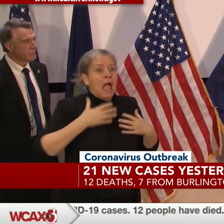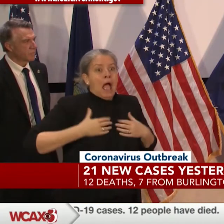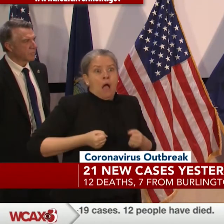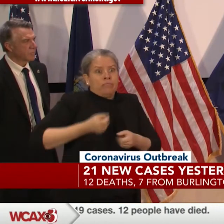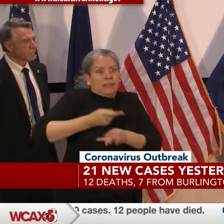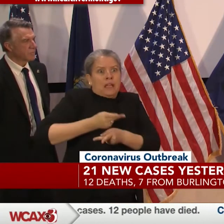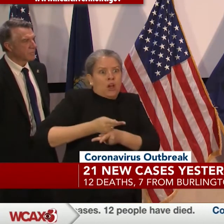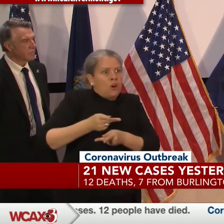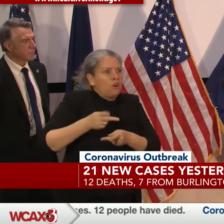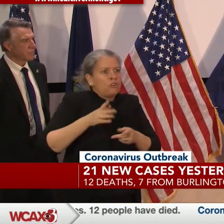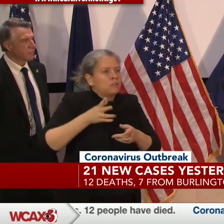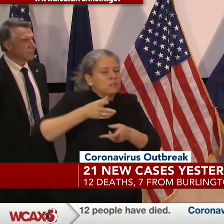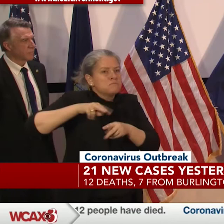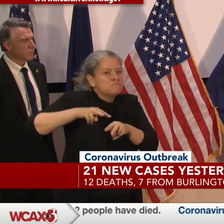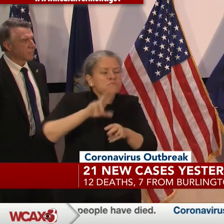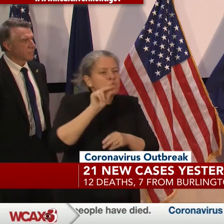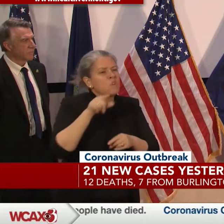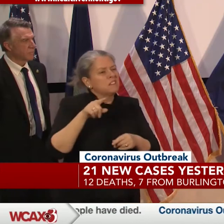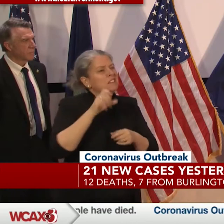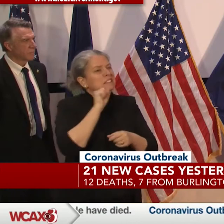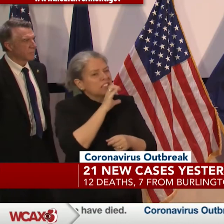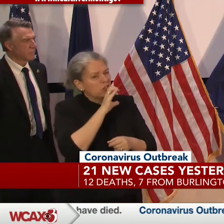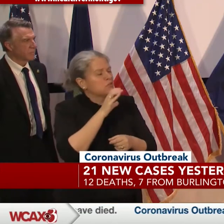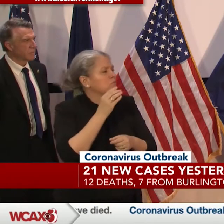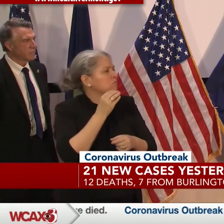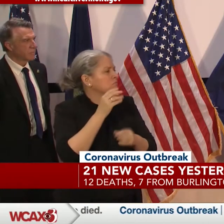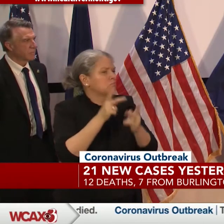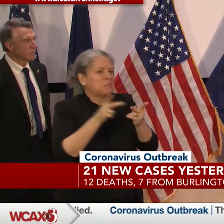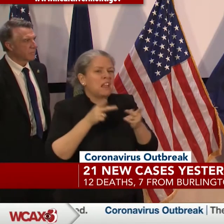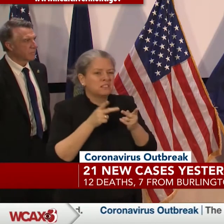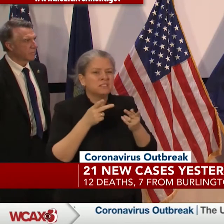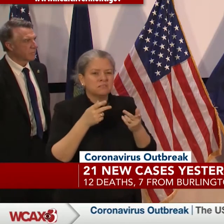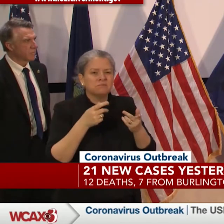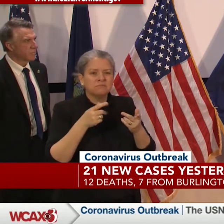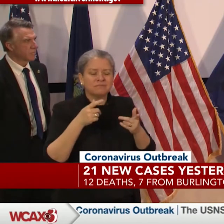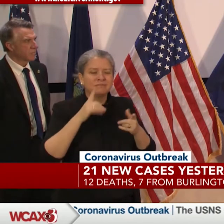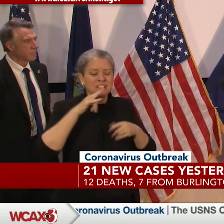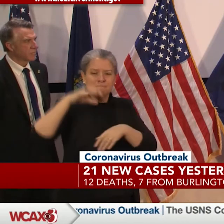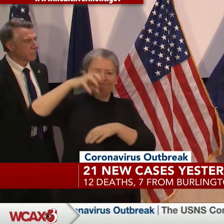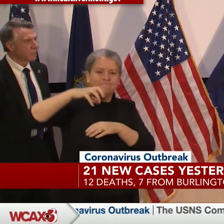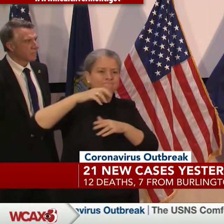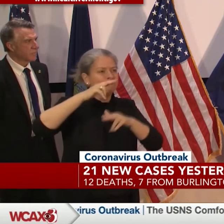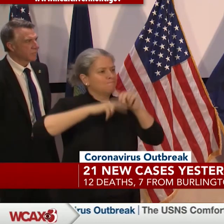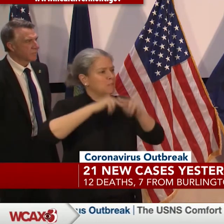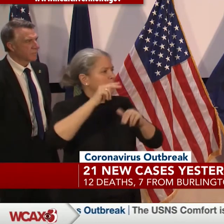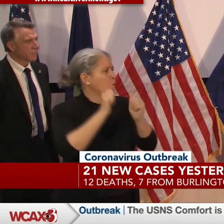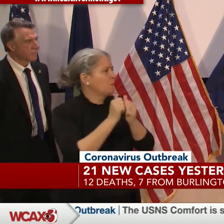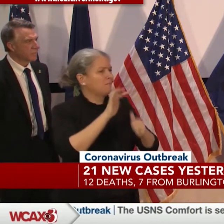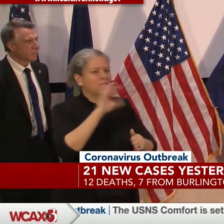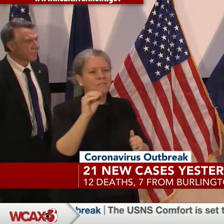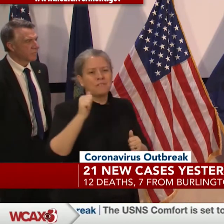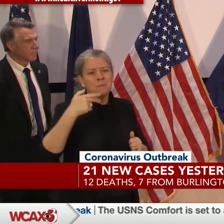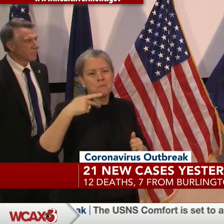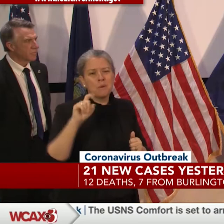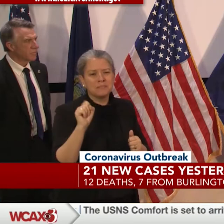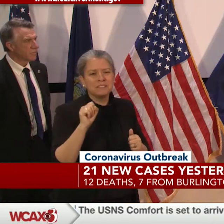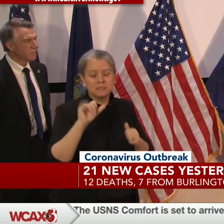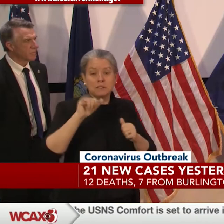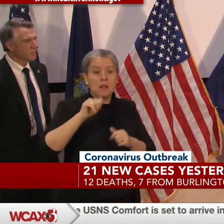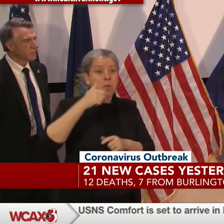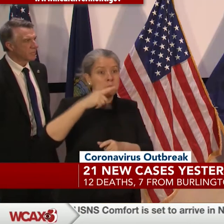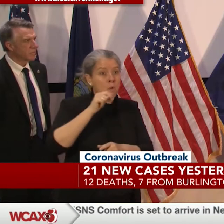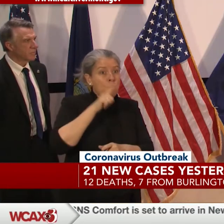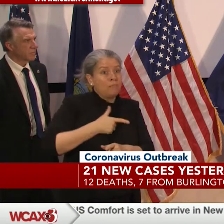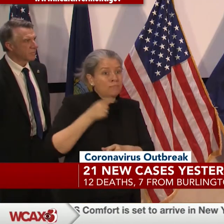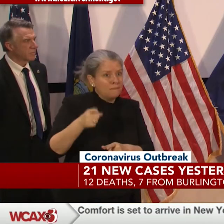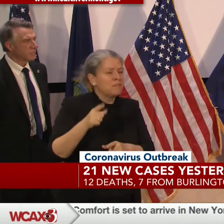healthcare facility. It is essentially a building with over 50 apartments in it where